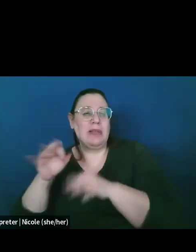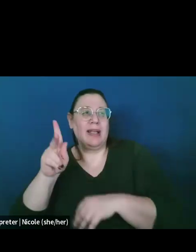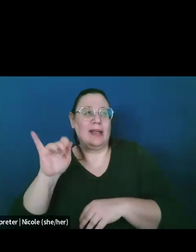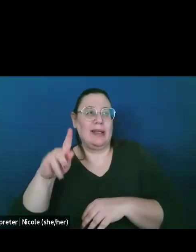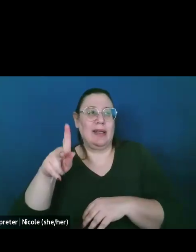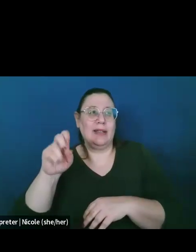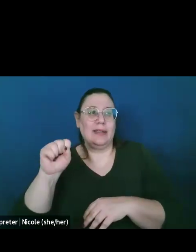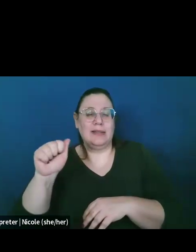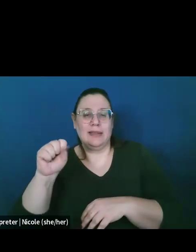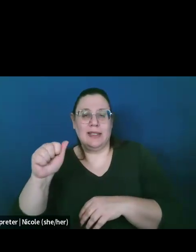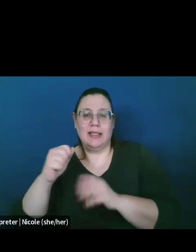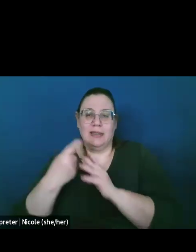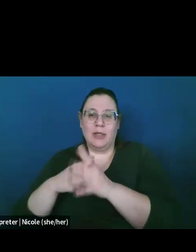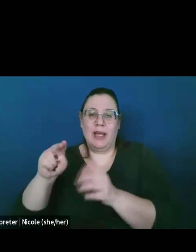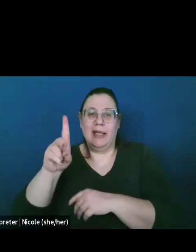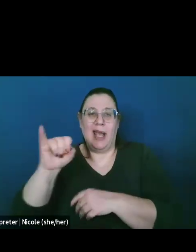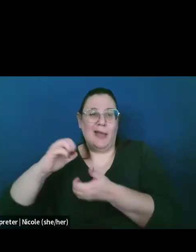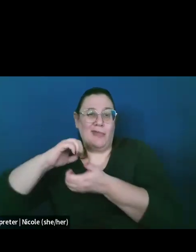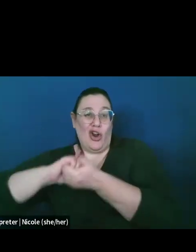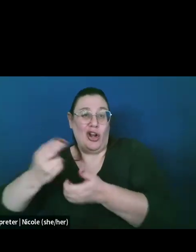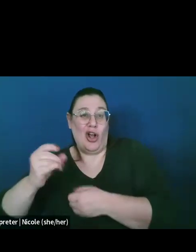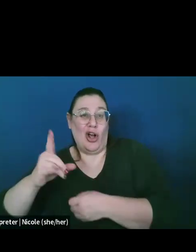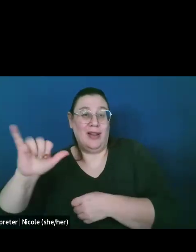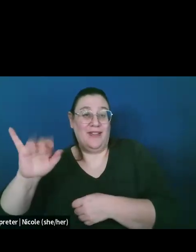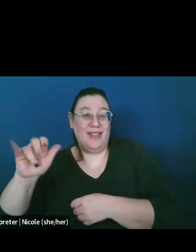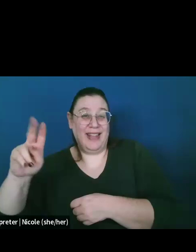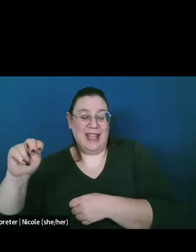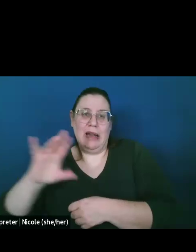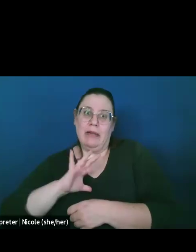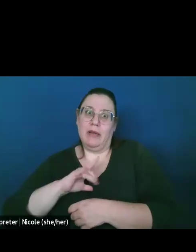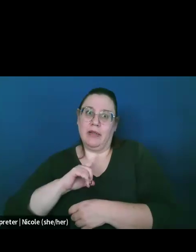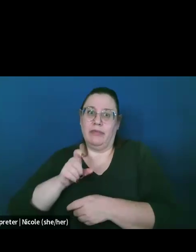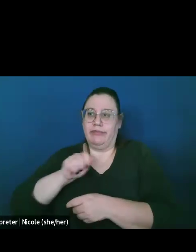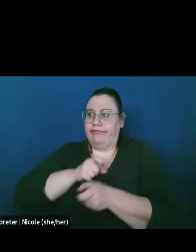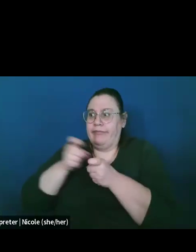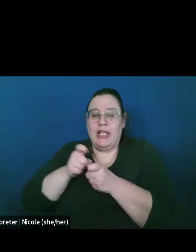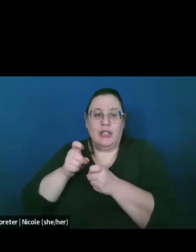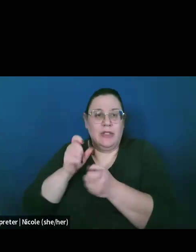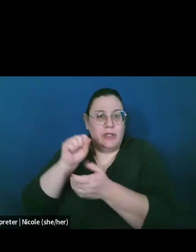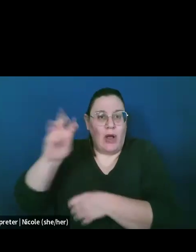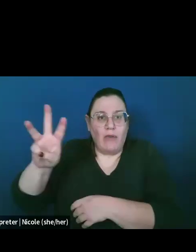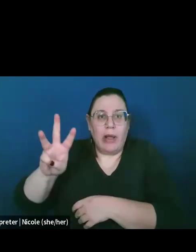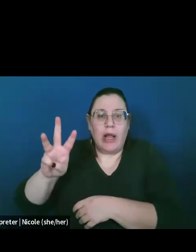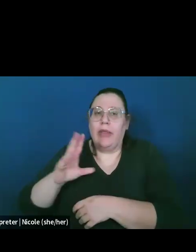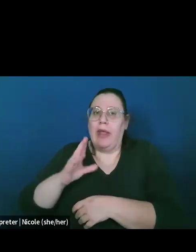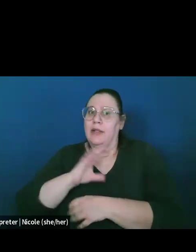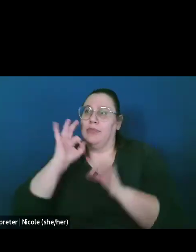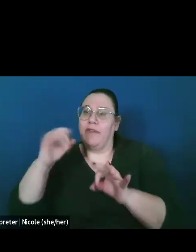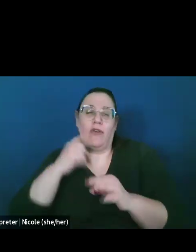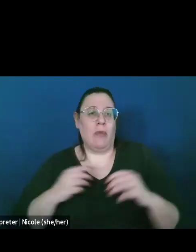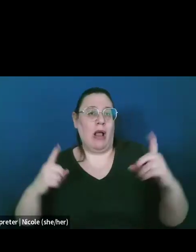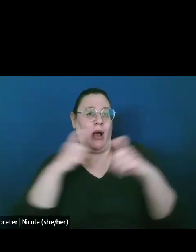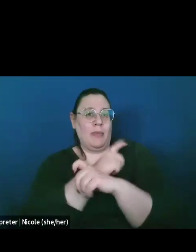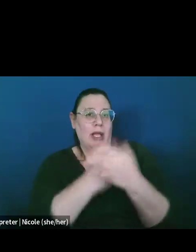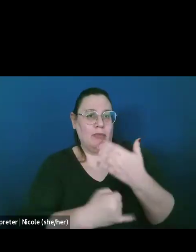by NDI partner Hallie Flynn, and it's a simplified project management software. And that's good for a couple of my more complicated projects where I